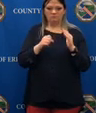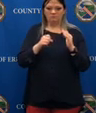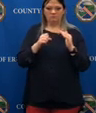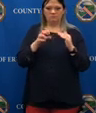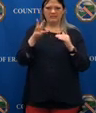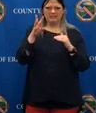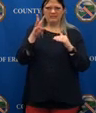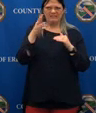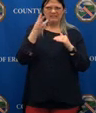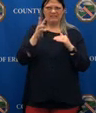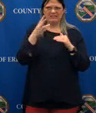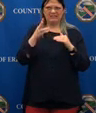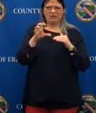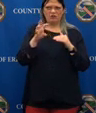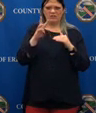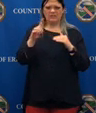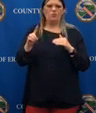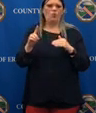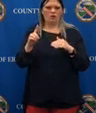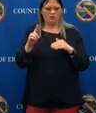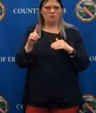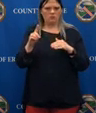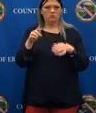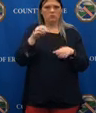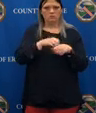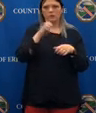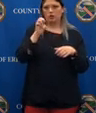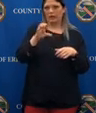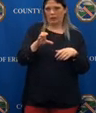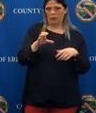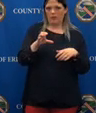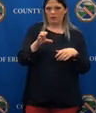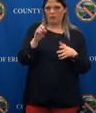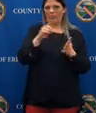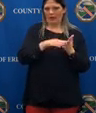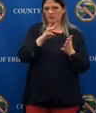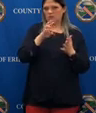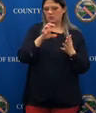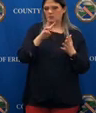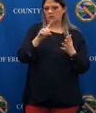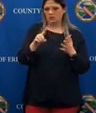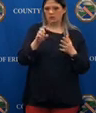1,661, I believe it is right now, in Erie County. So you can check out our map at